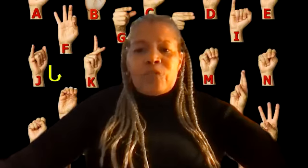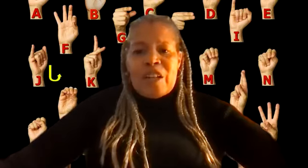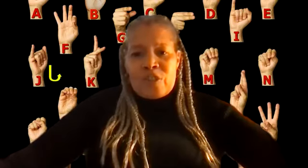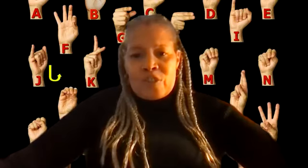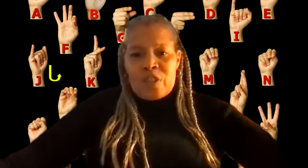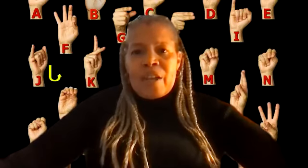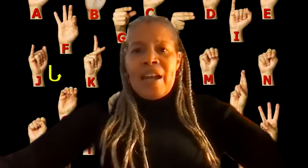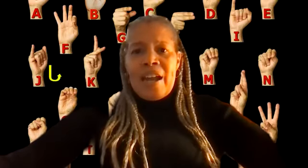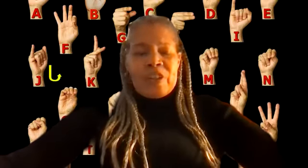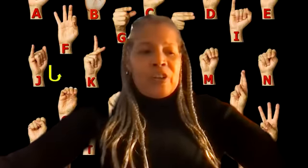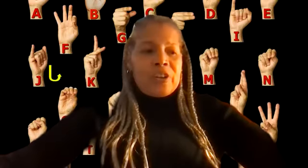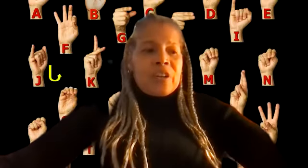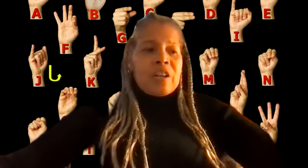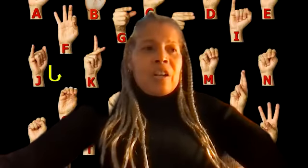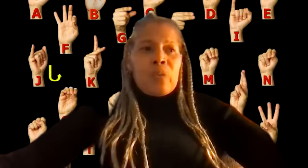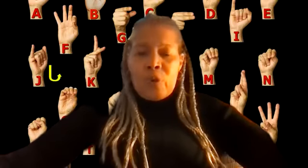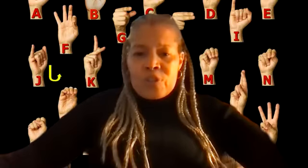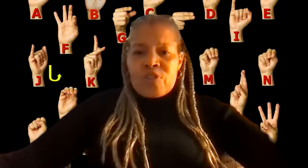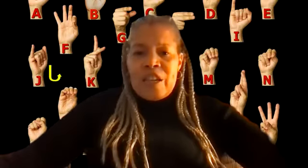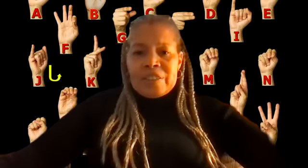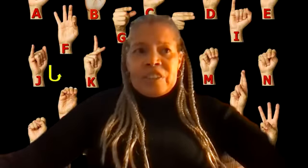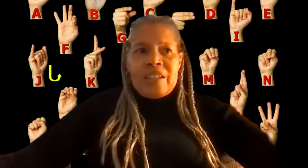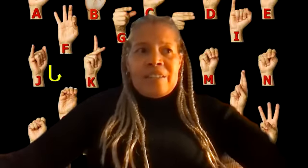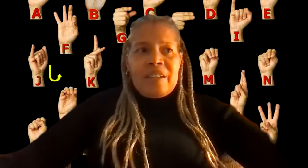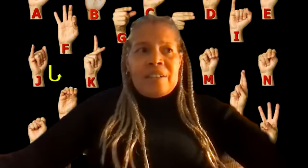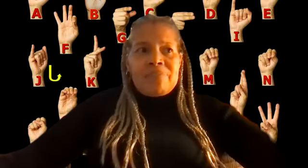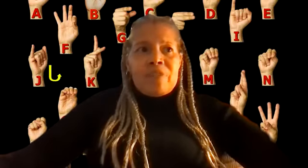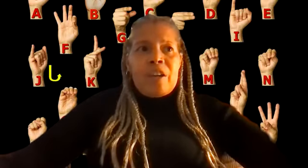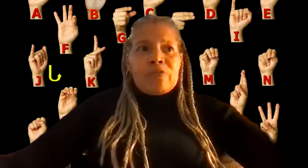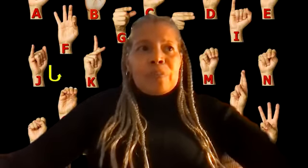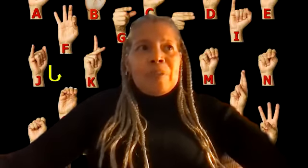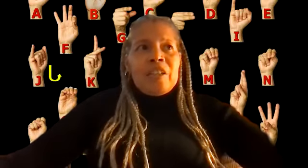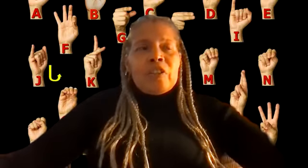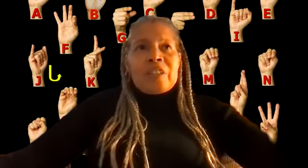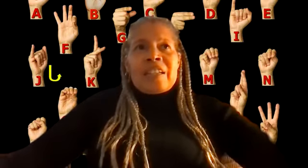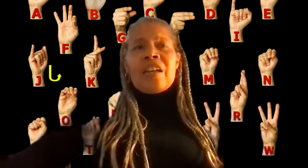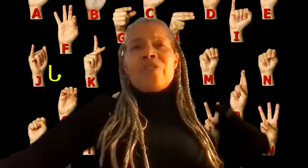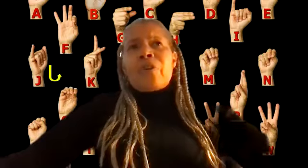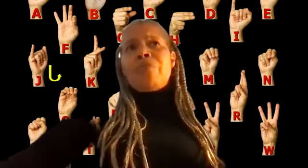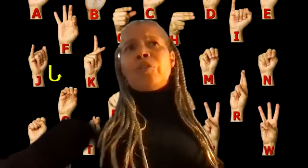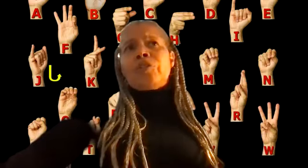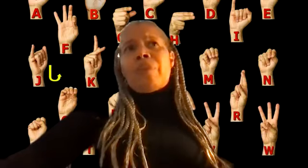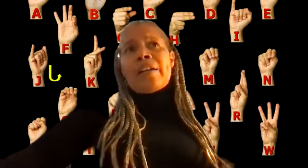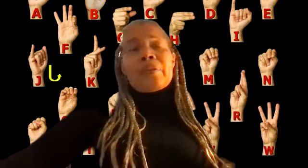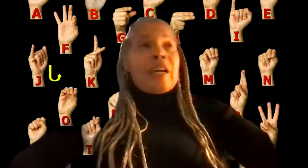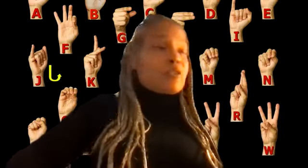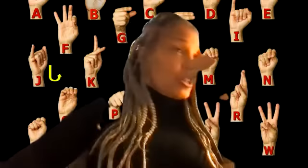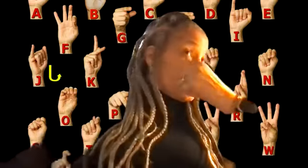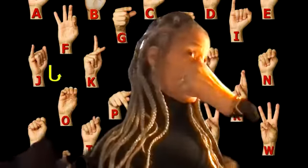finds herself having her words challenge. And, um, and for me, you know, like, so most of my career, I started